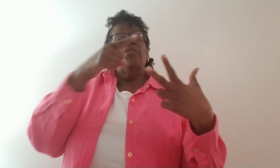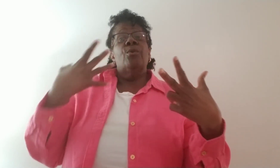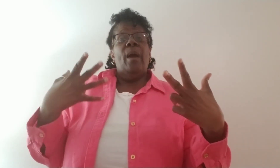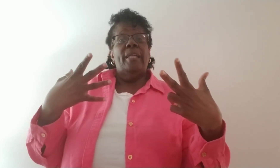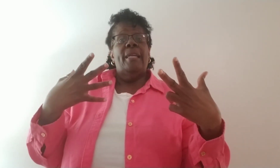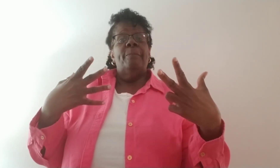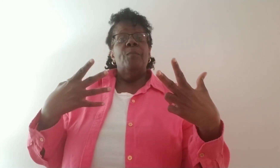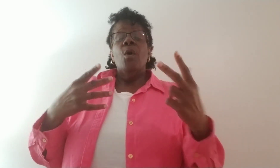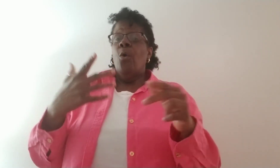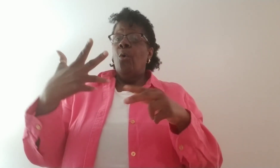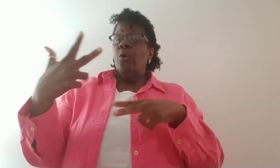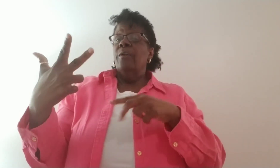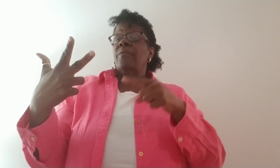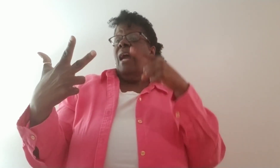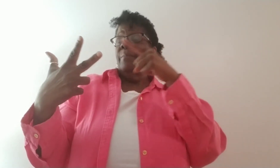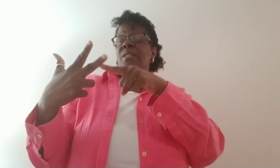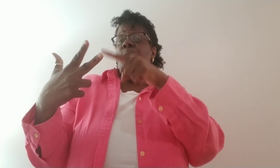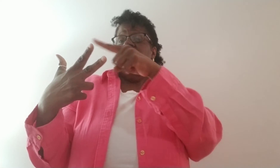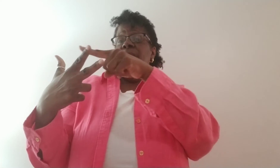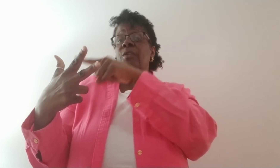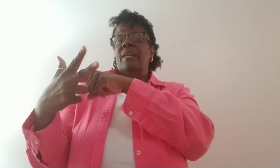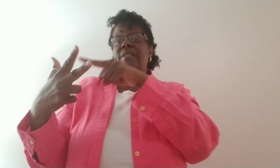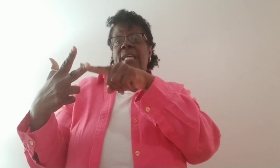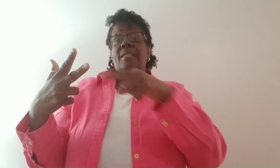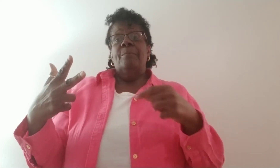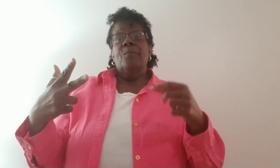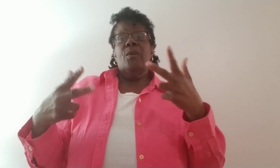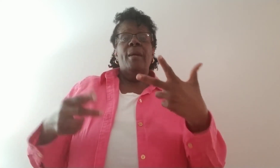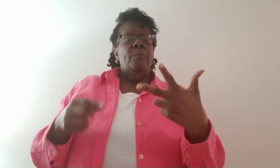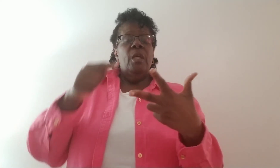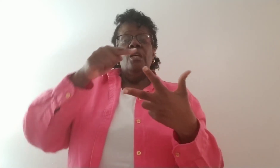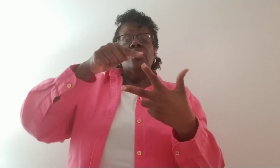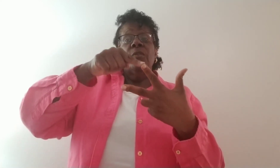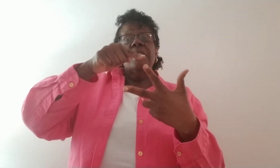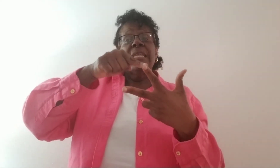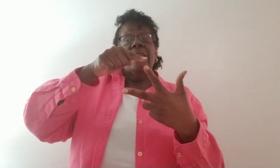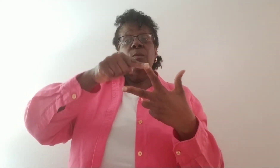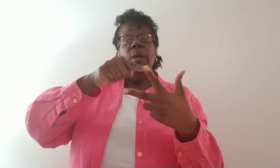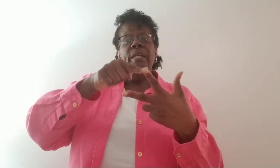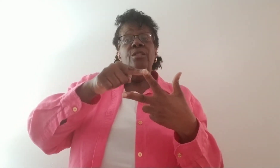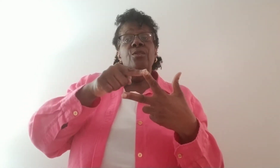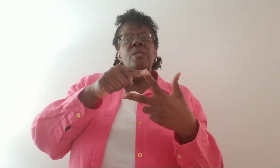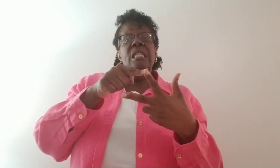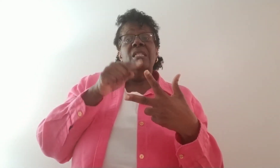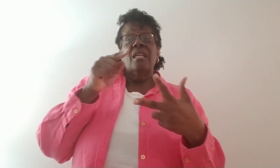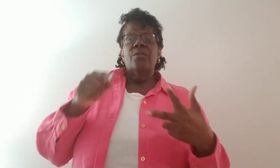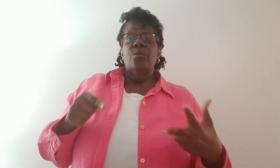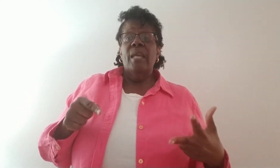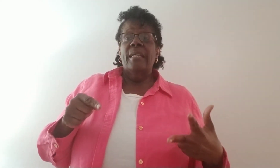right hand, or the opposite way if you're left-handed, okay? So the second way to do 16 through 19.